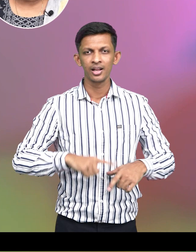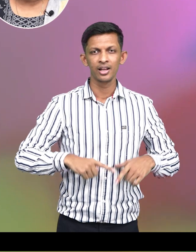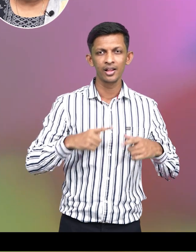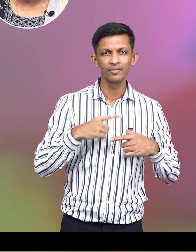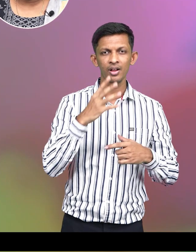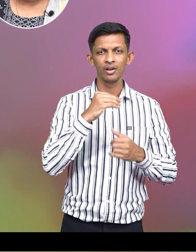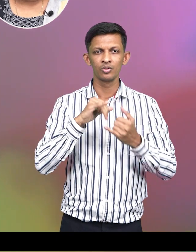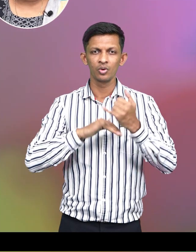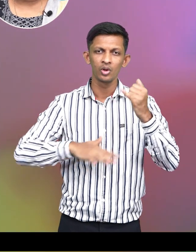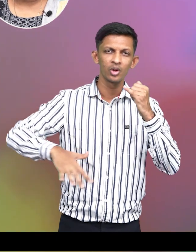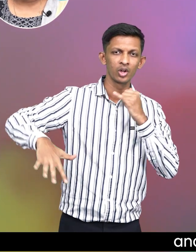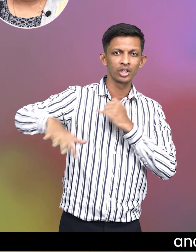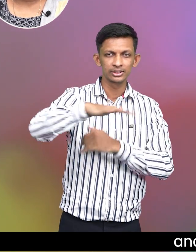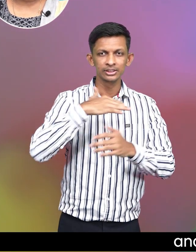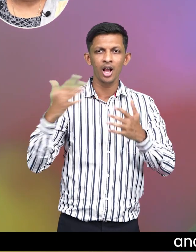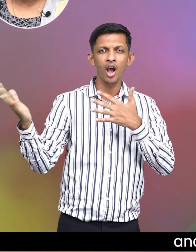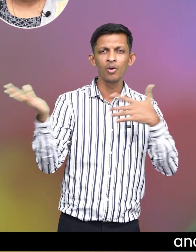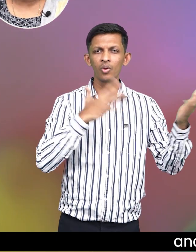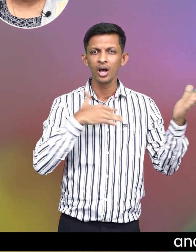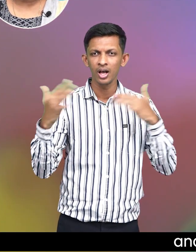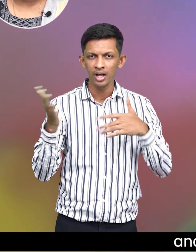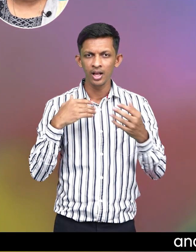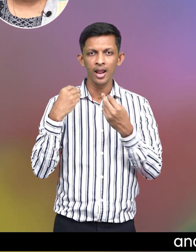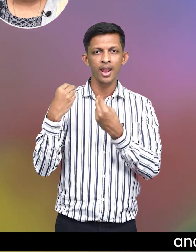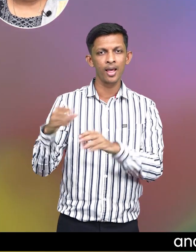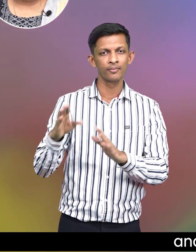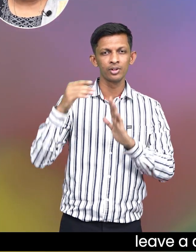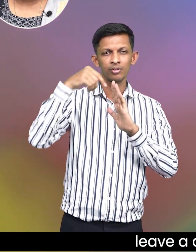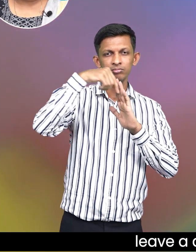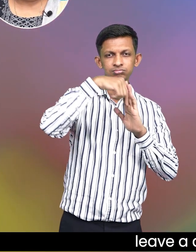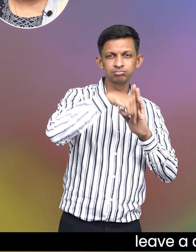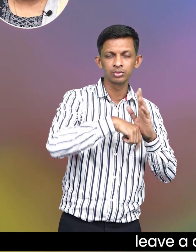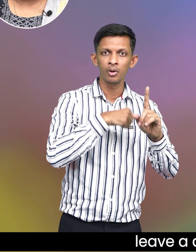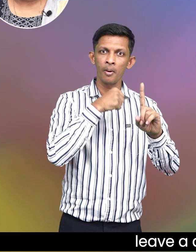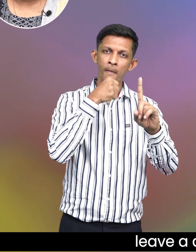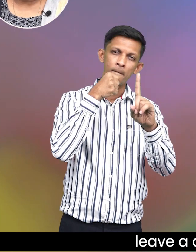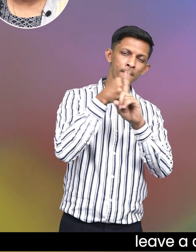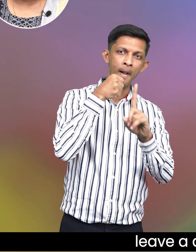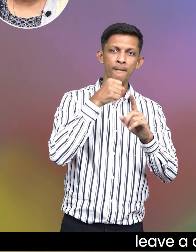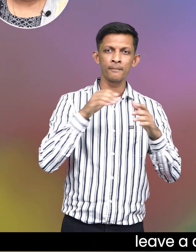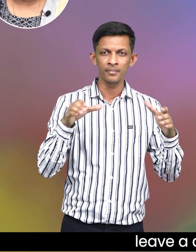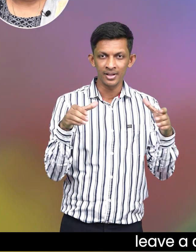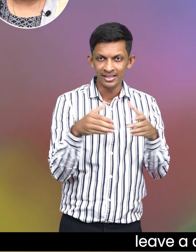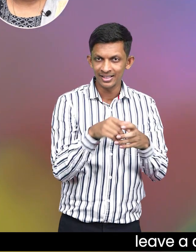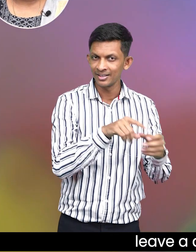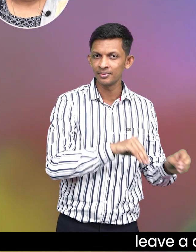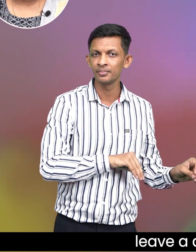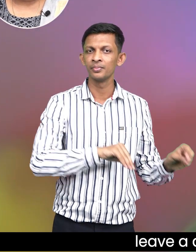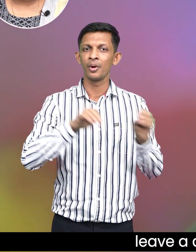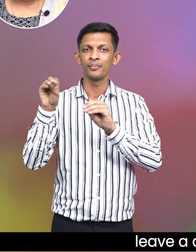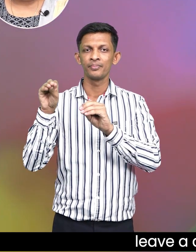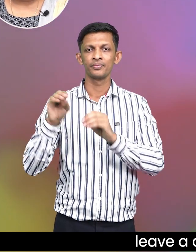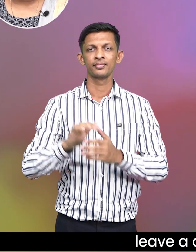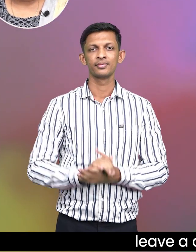food available and social atmosphere leave a deep impact on migrants.